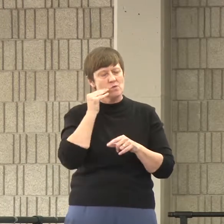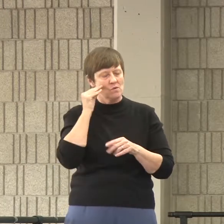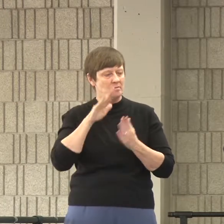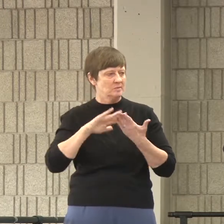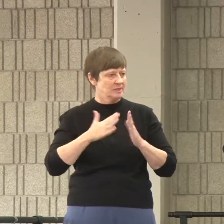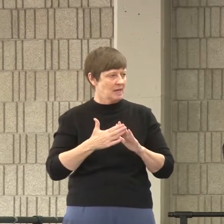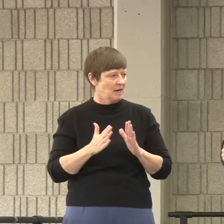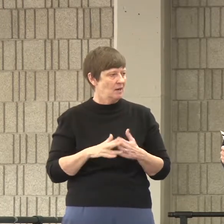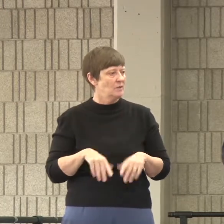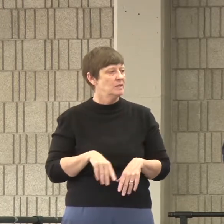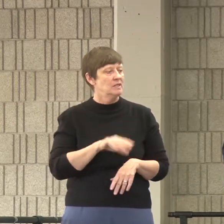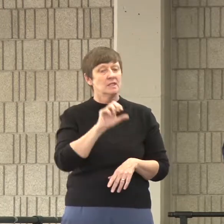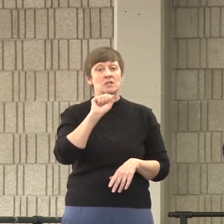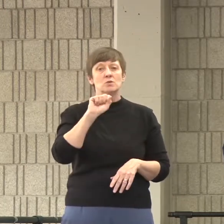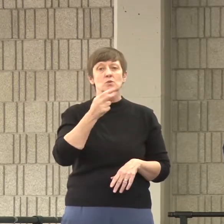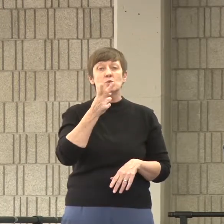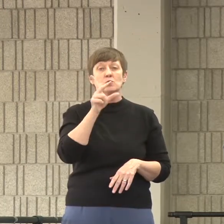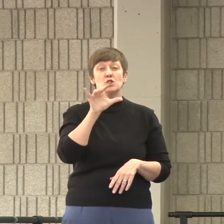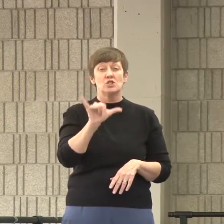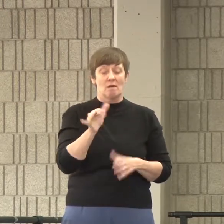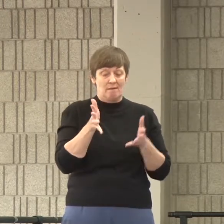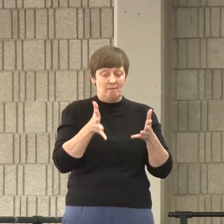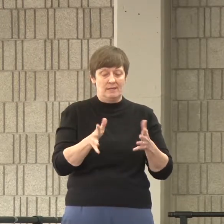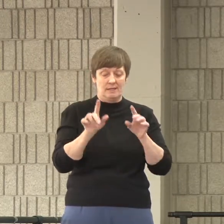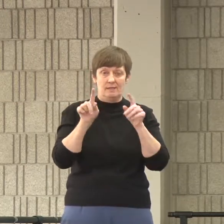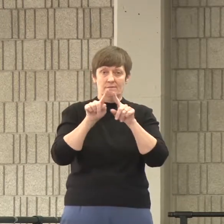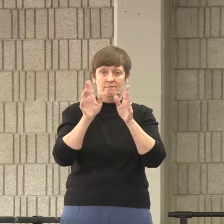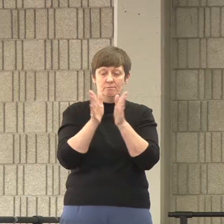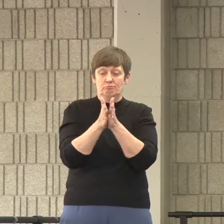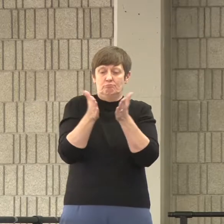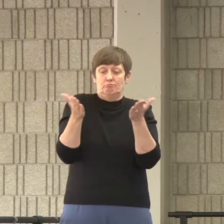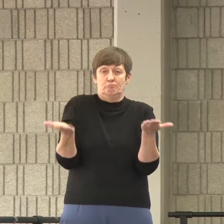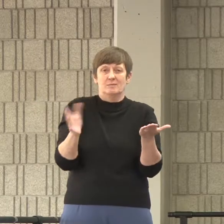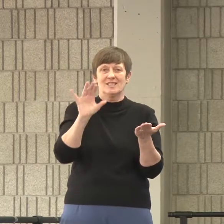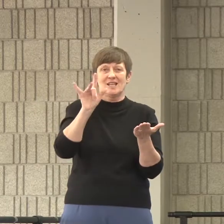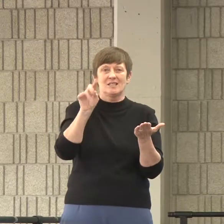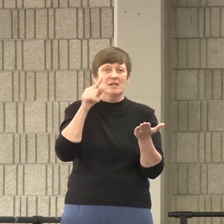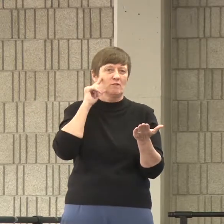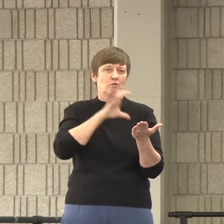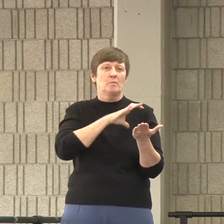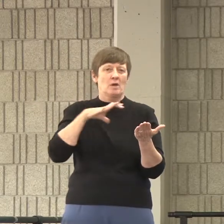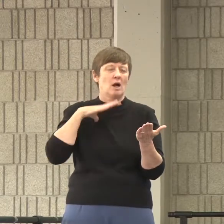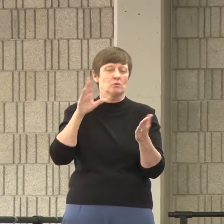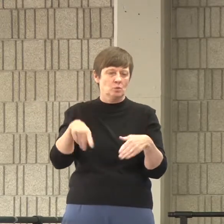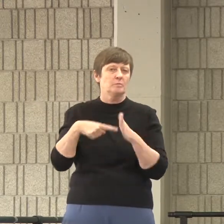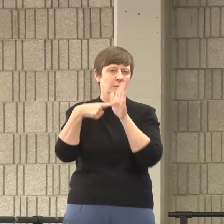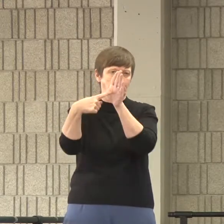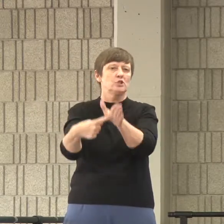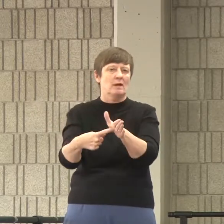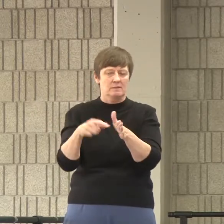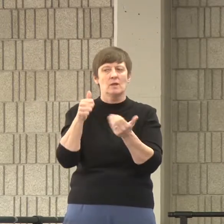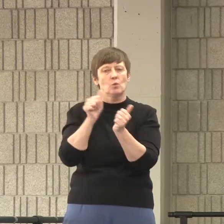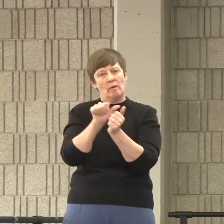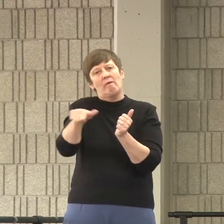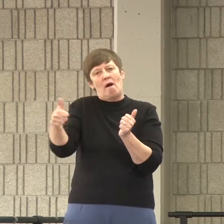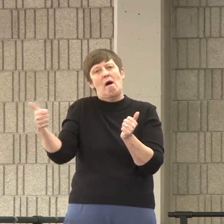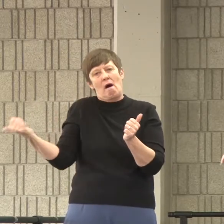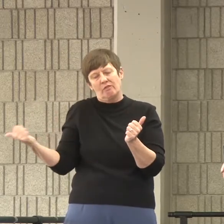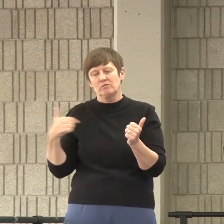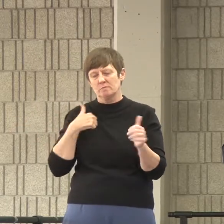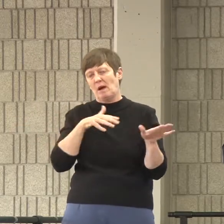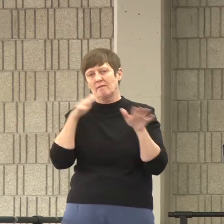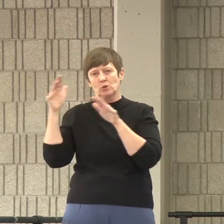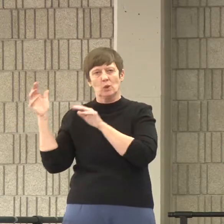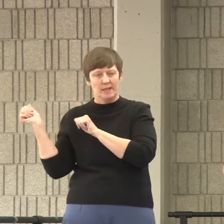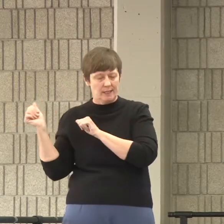Correa, I will leave a citation from Congress at the time that will be presented along with the others. It's a pleasure to be here